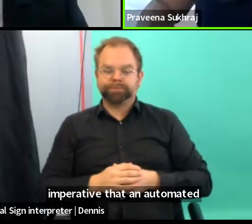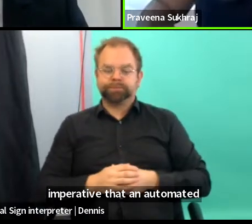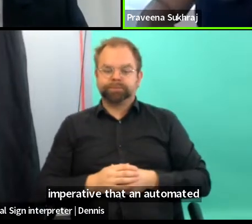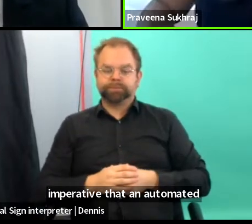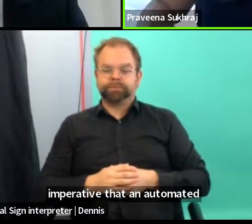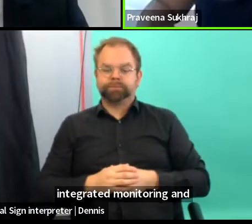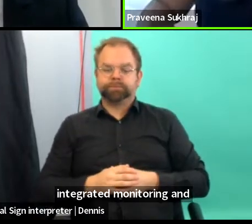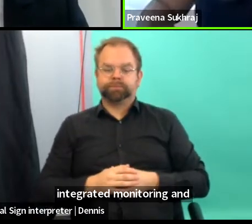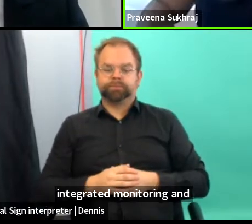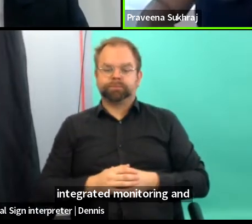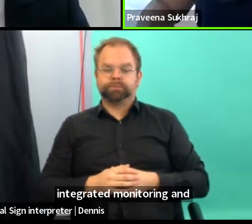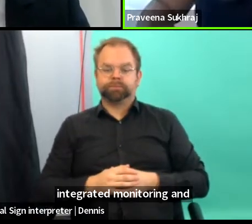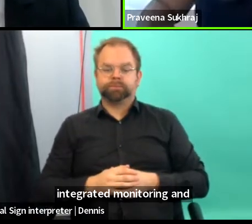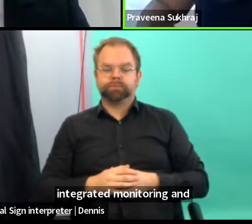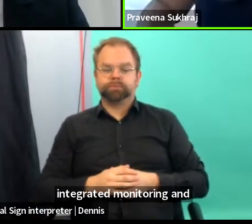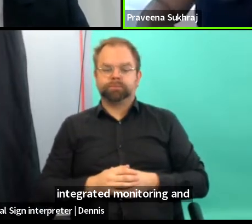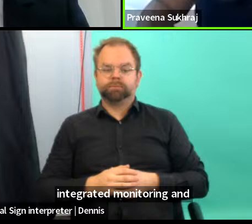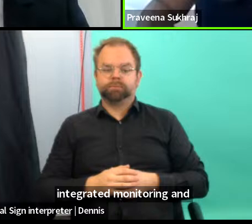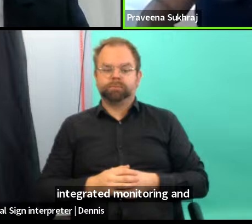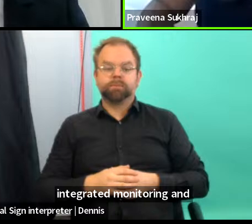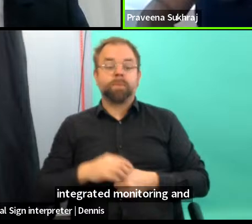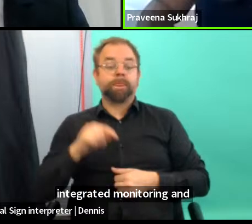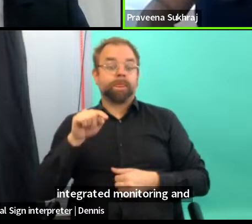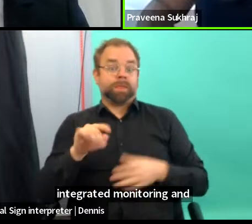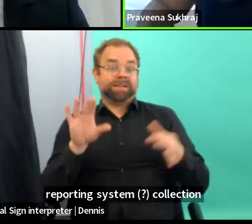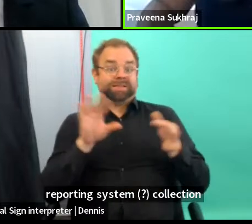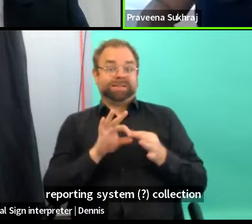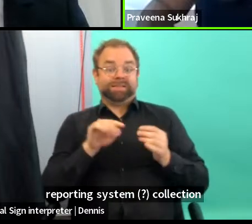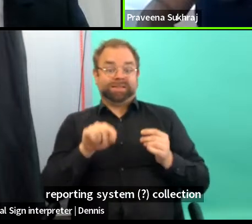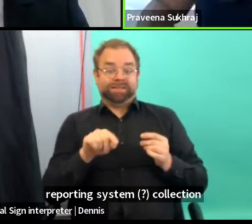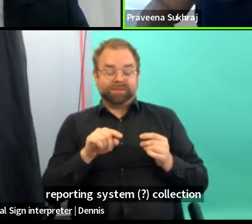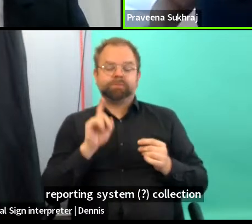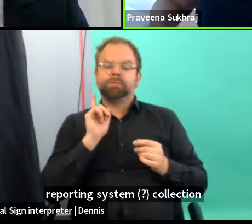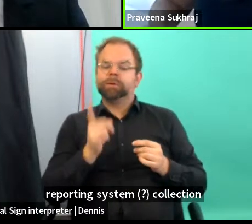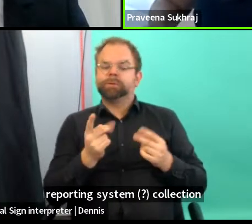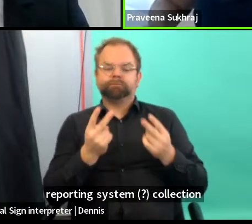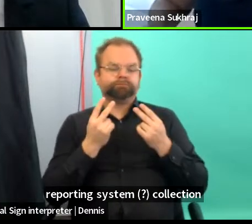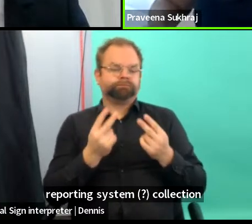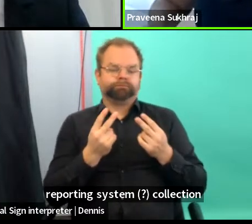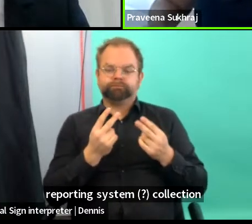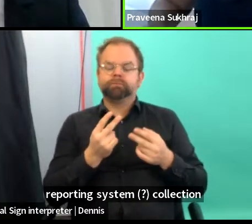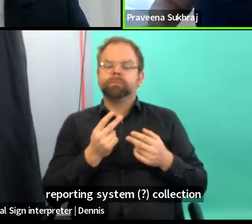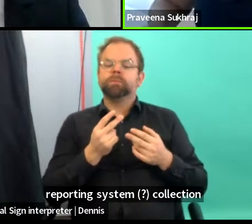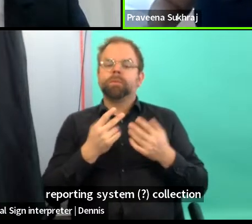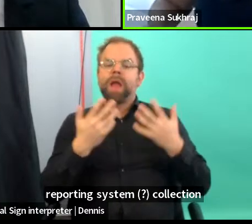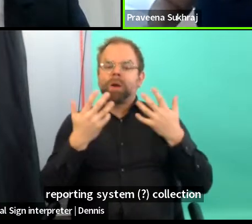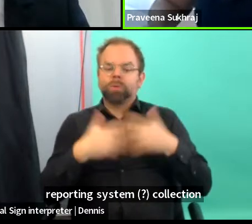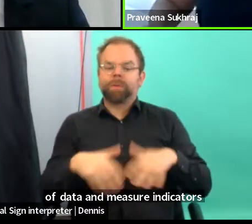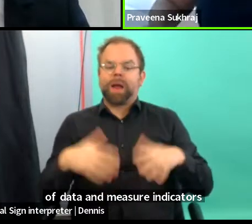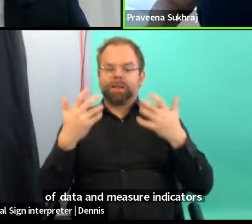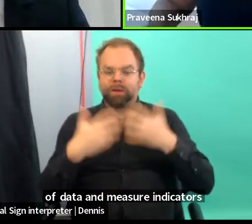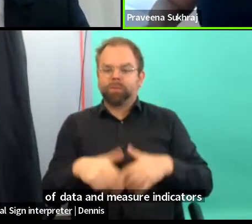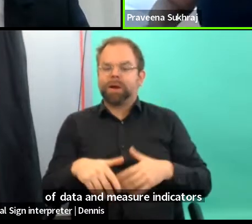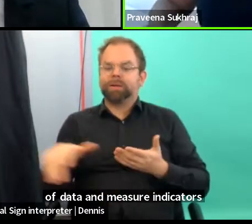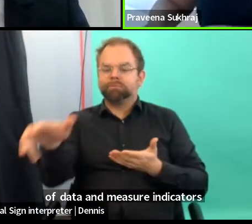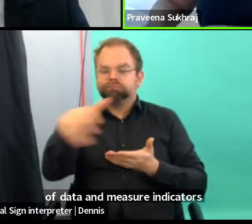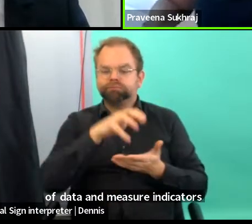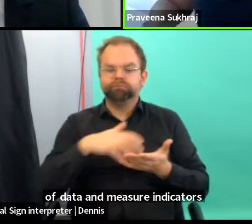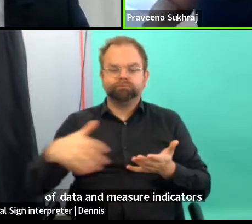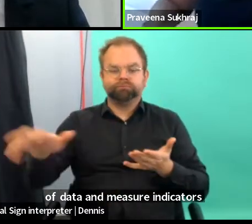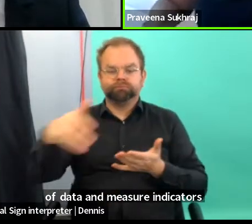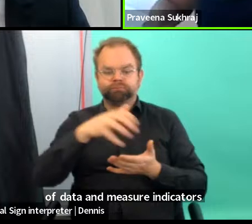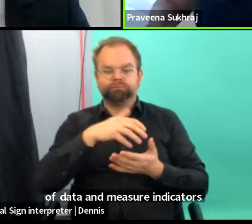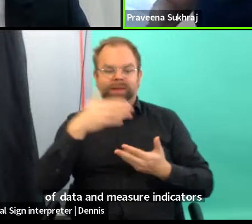is developed in countries to ensure including disability-related targets to better